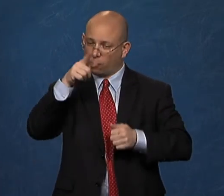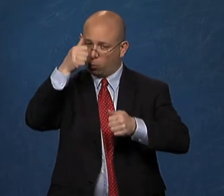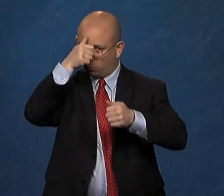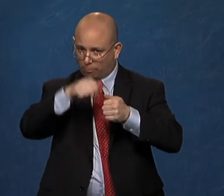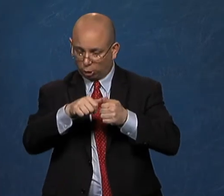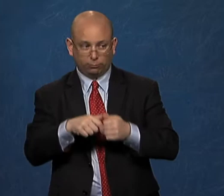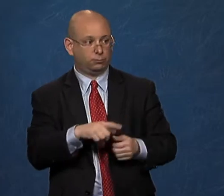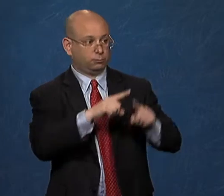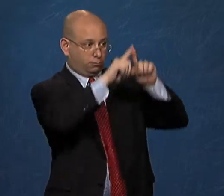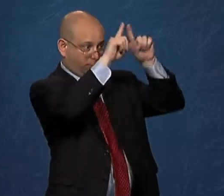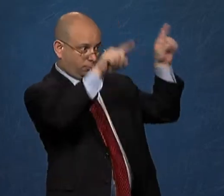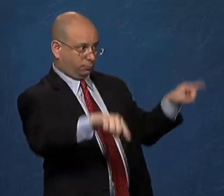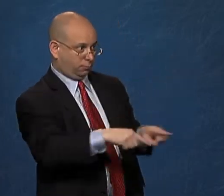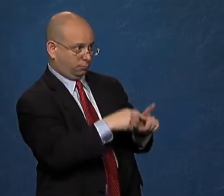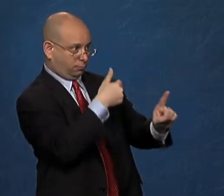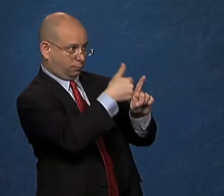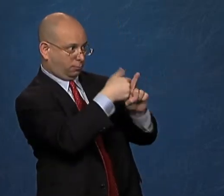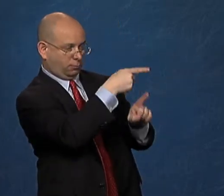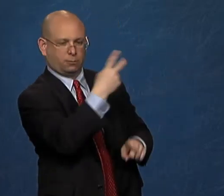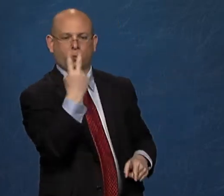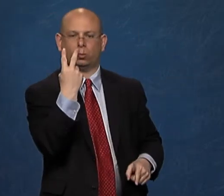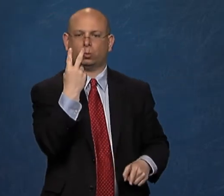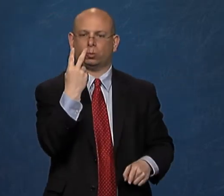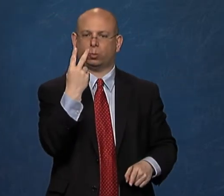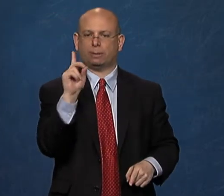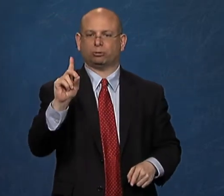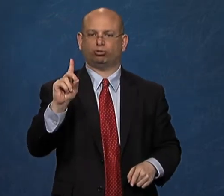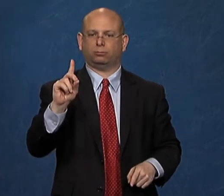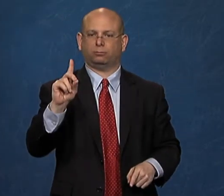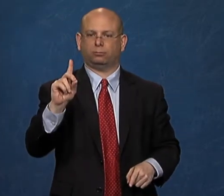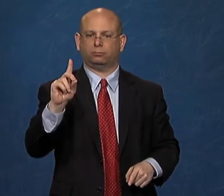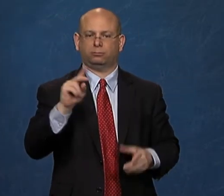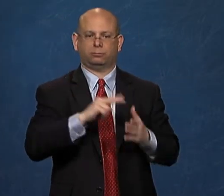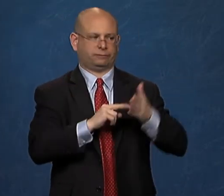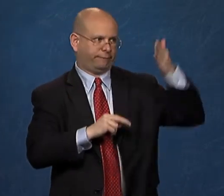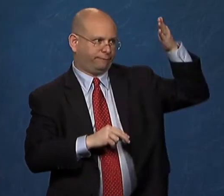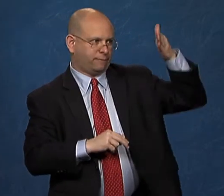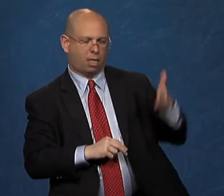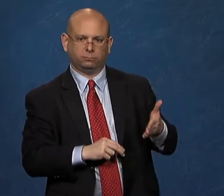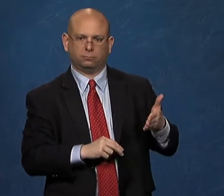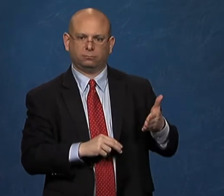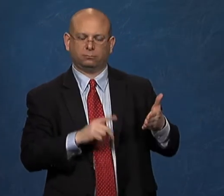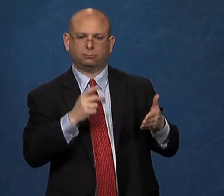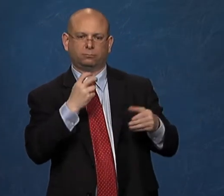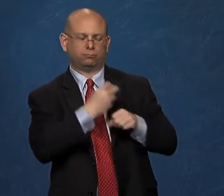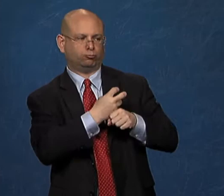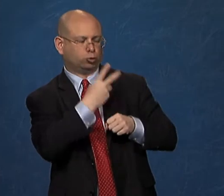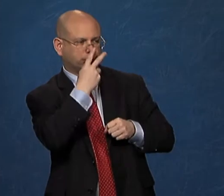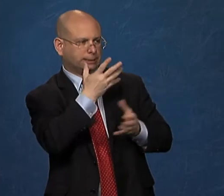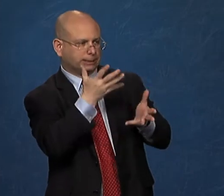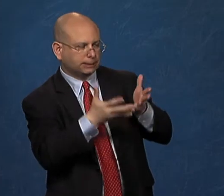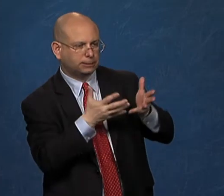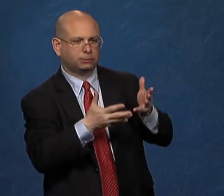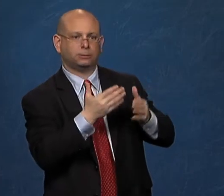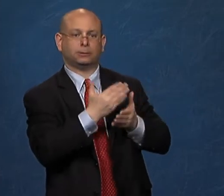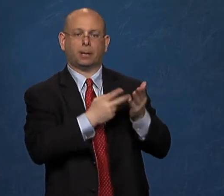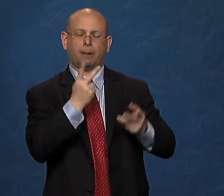It may not always be the best option, and let me tell you a little bit about why that might be the case. If you think about the fact of accessing communication through a